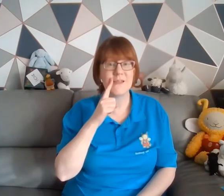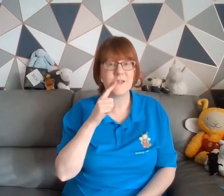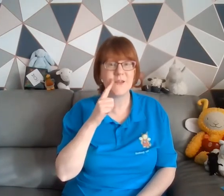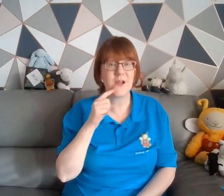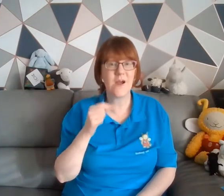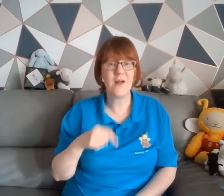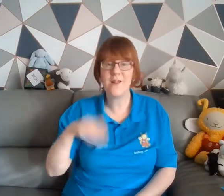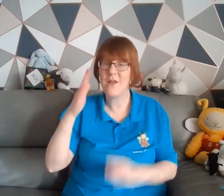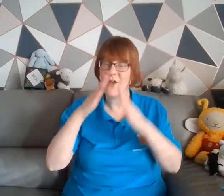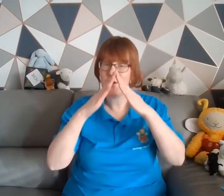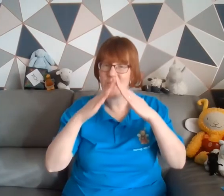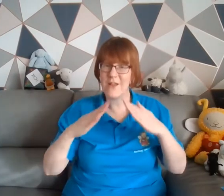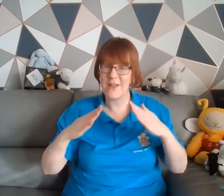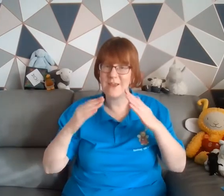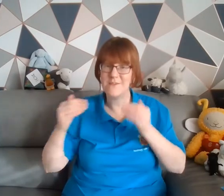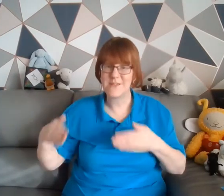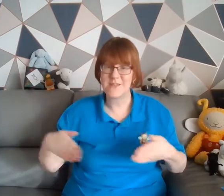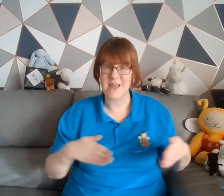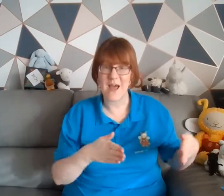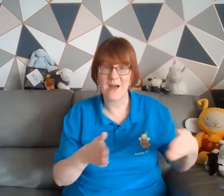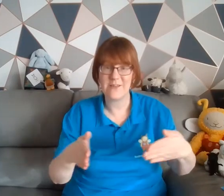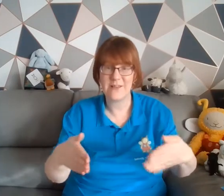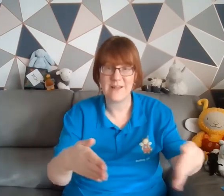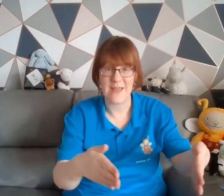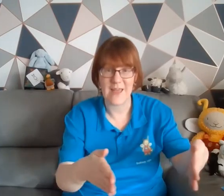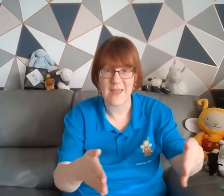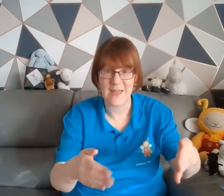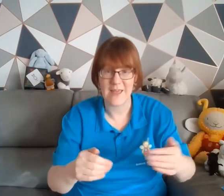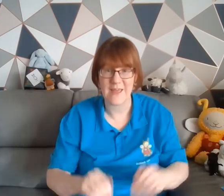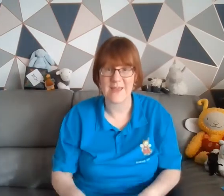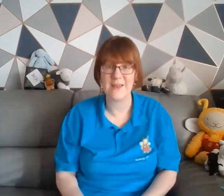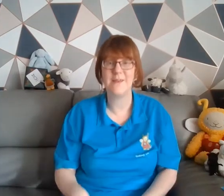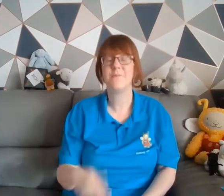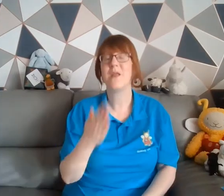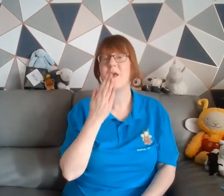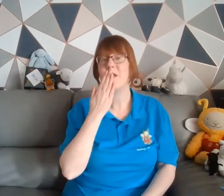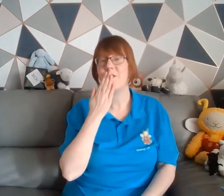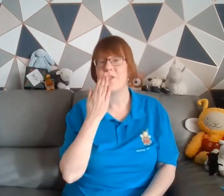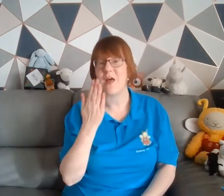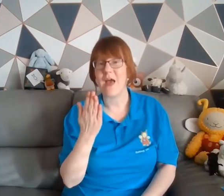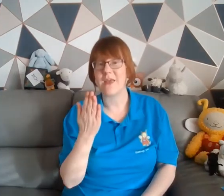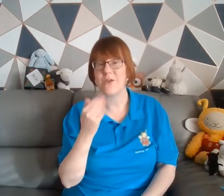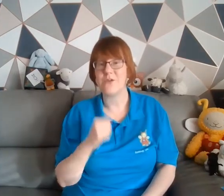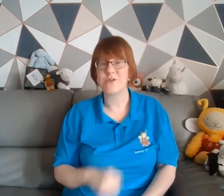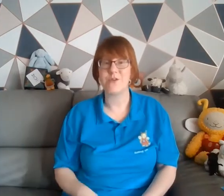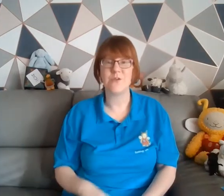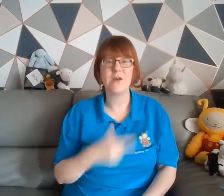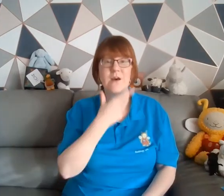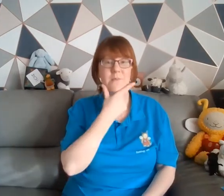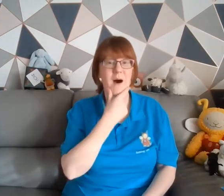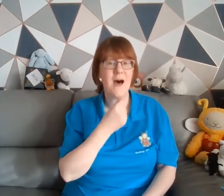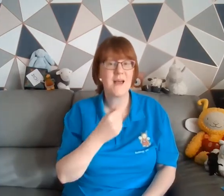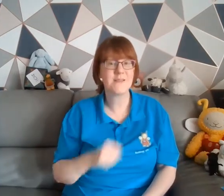little girl who lives down the lane. Thank you to the